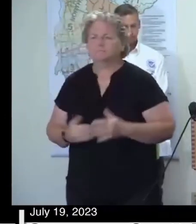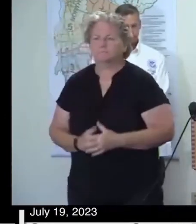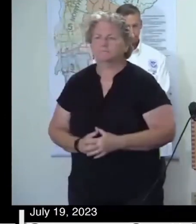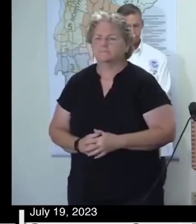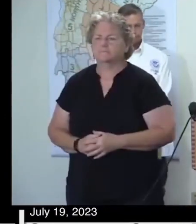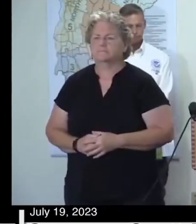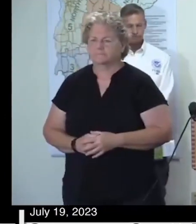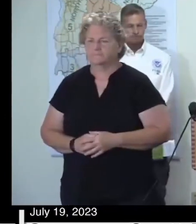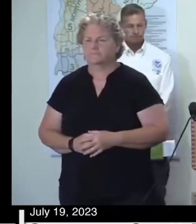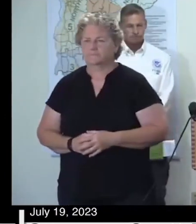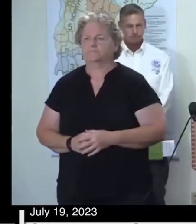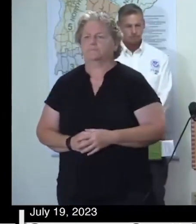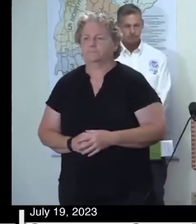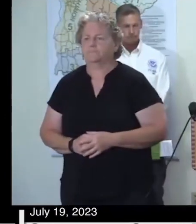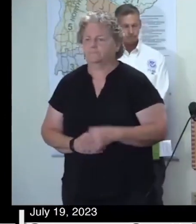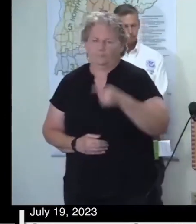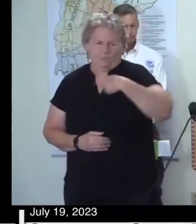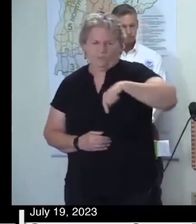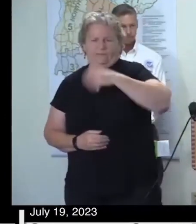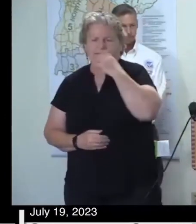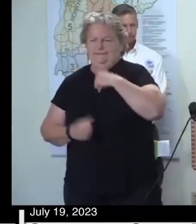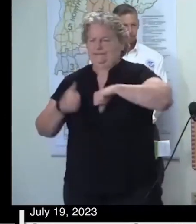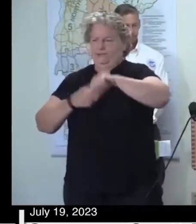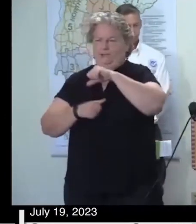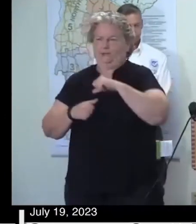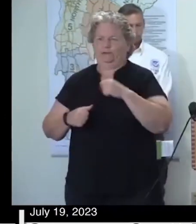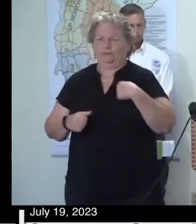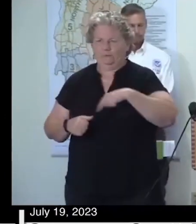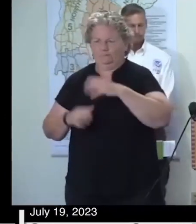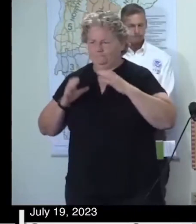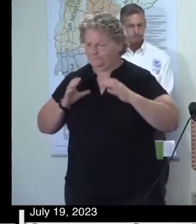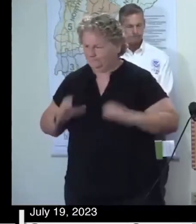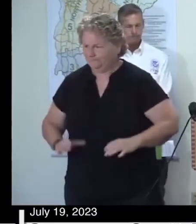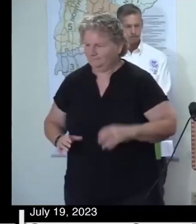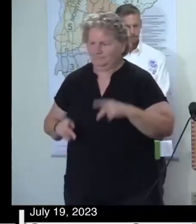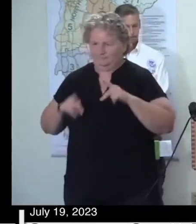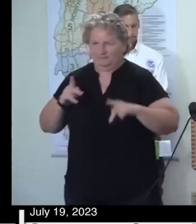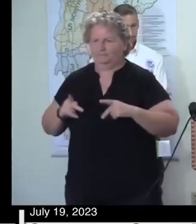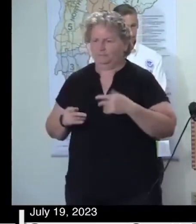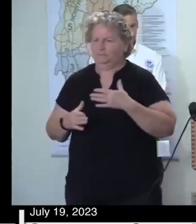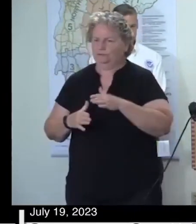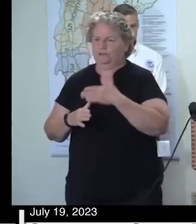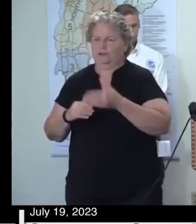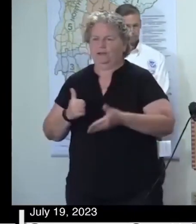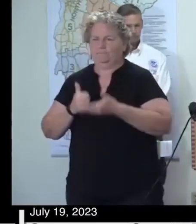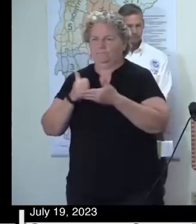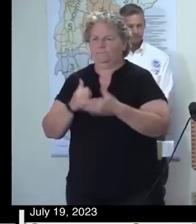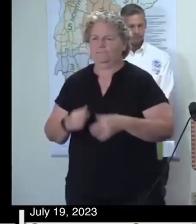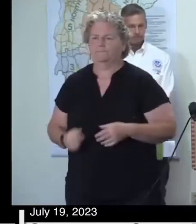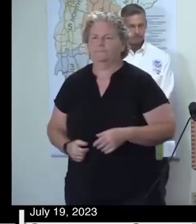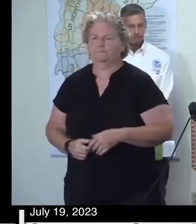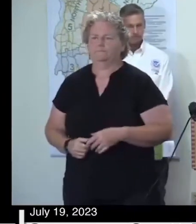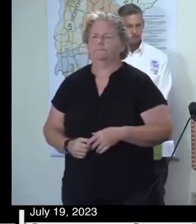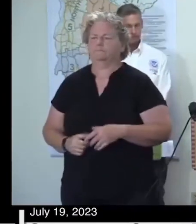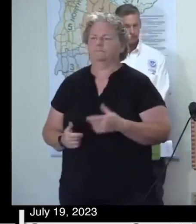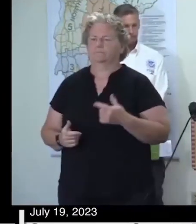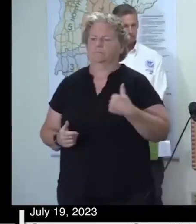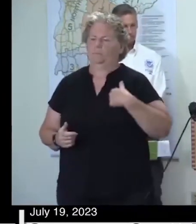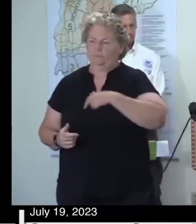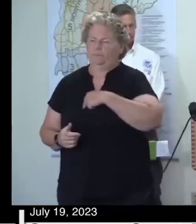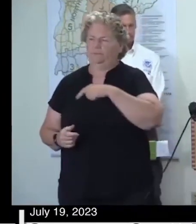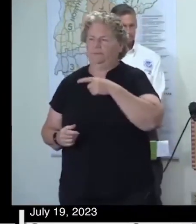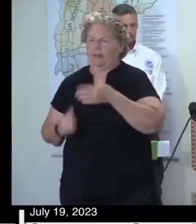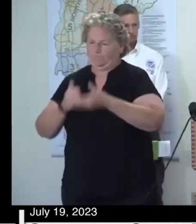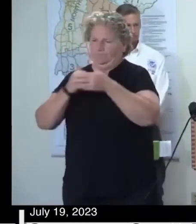challenges. And oftentimes, the greatest support we can find is in one another. Involve those close to